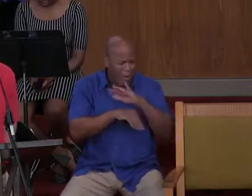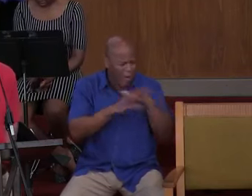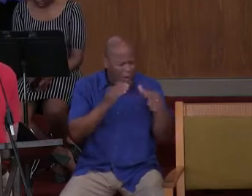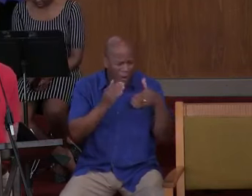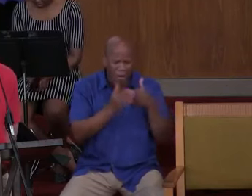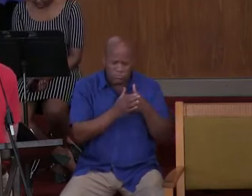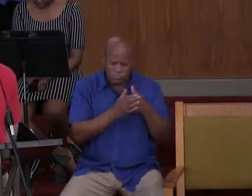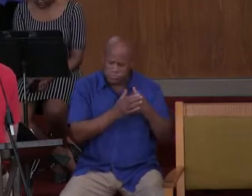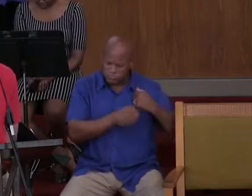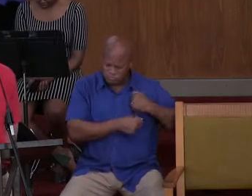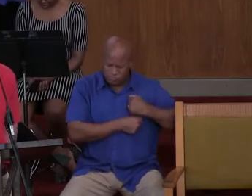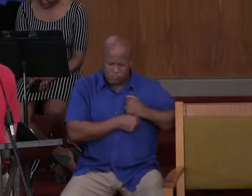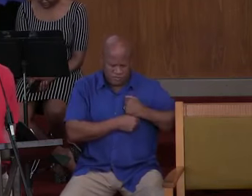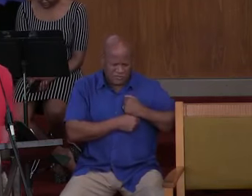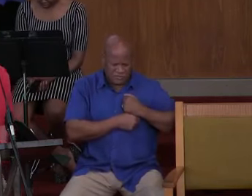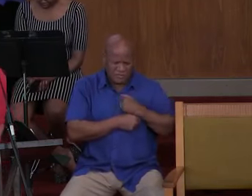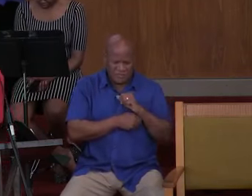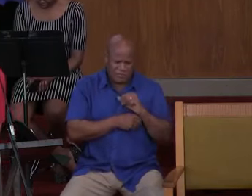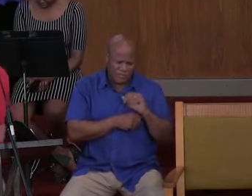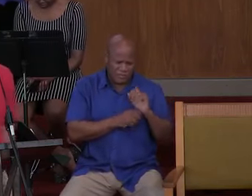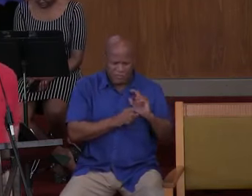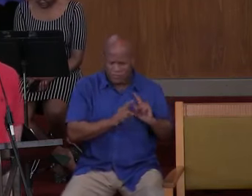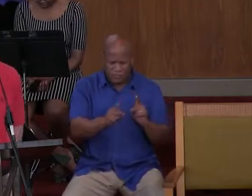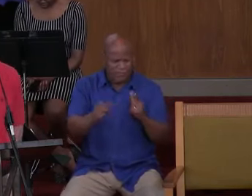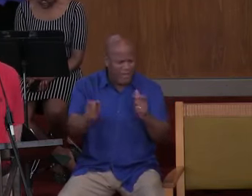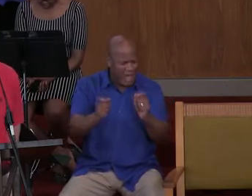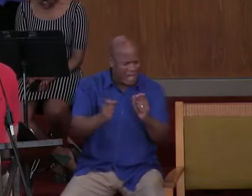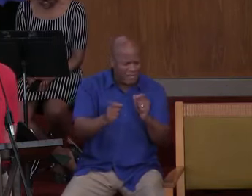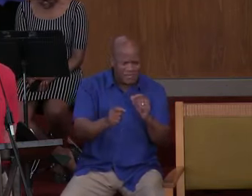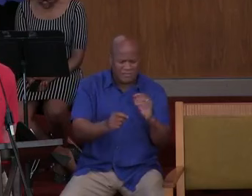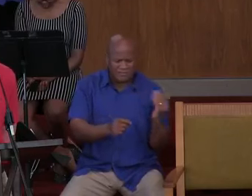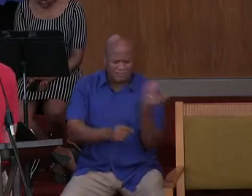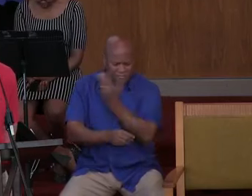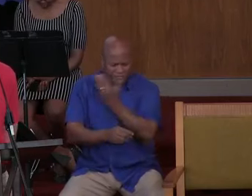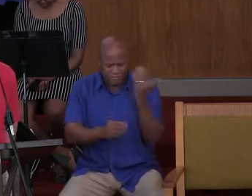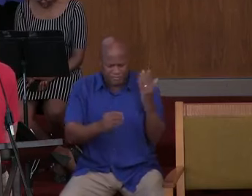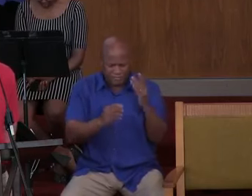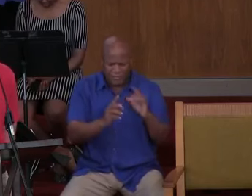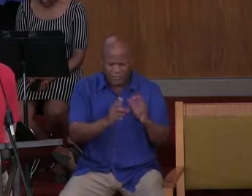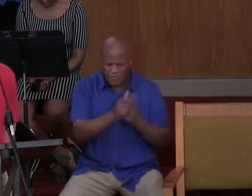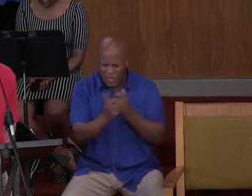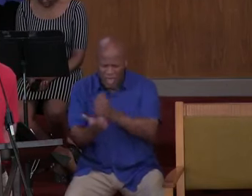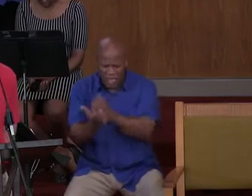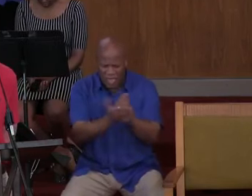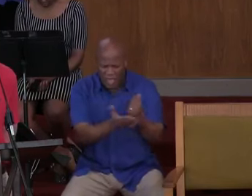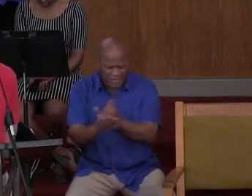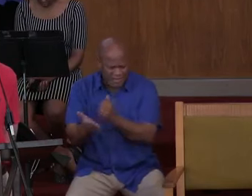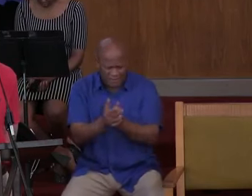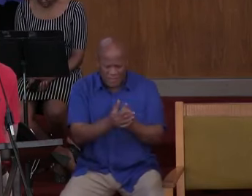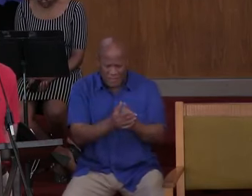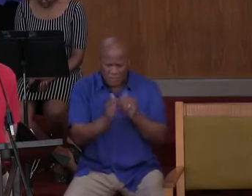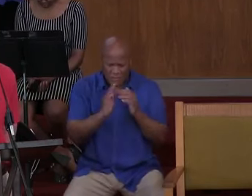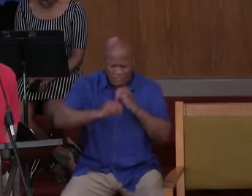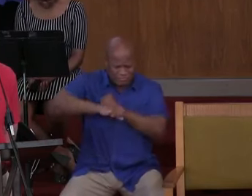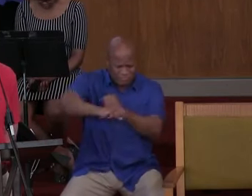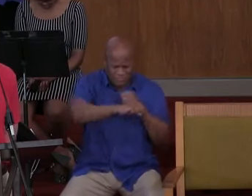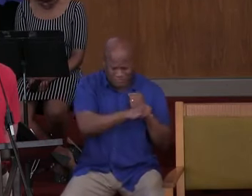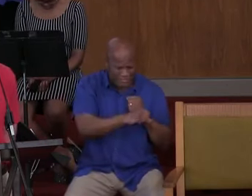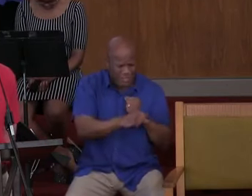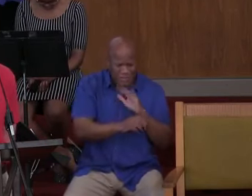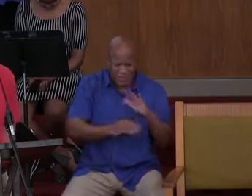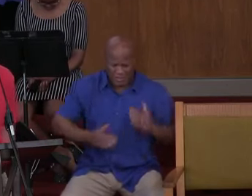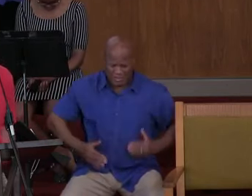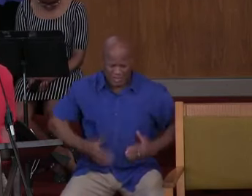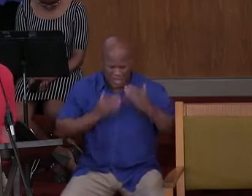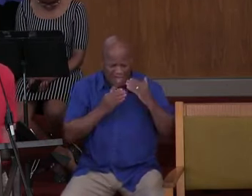the folks that are there on the front lines, Lord. We pray for their safety and protection, Lord, as they're putting their lives on the line every day. We